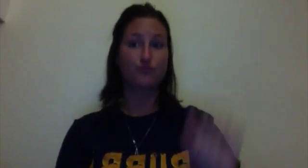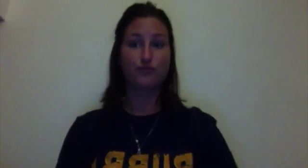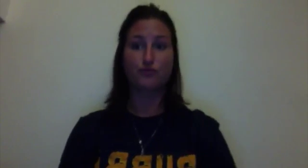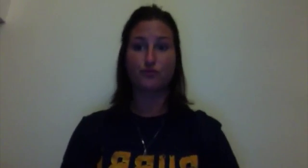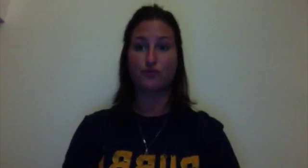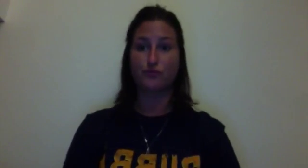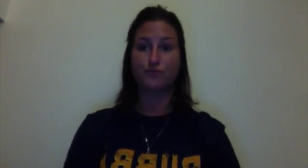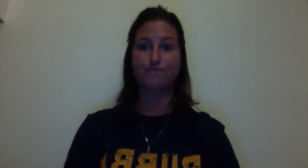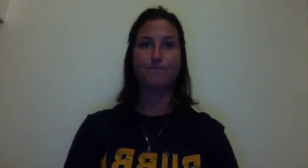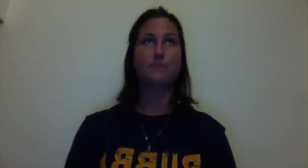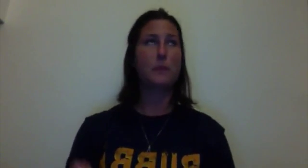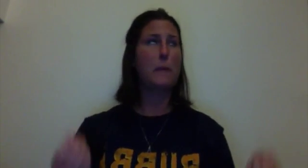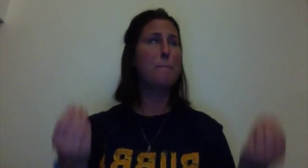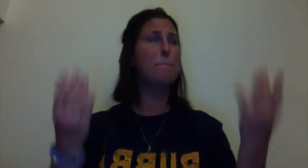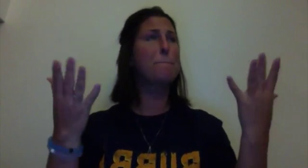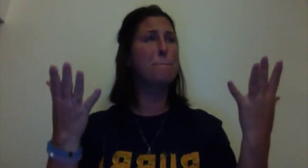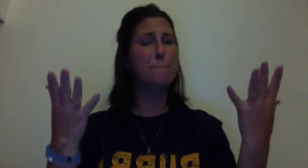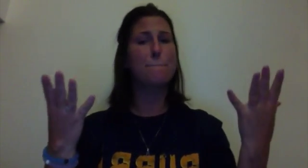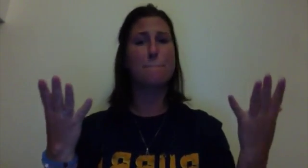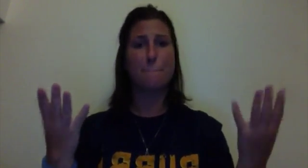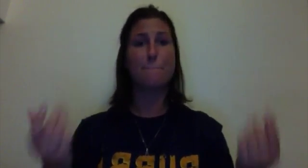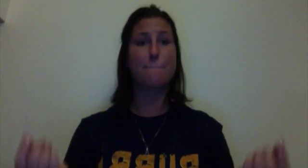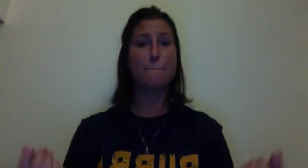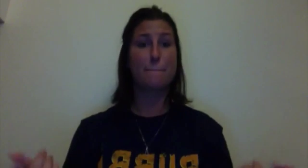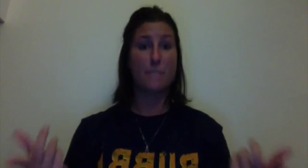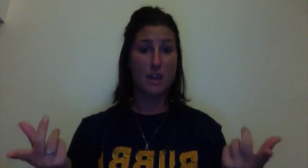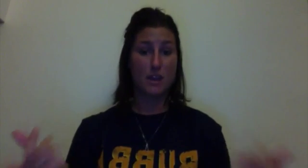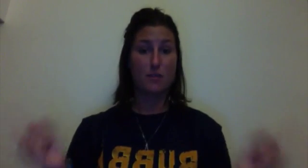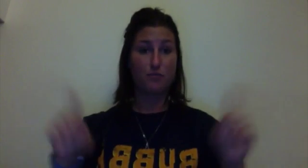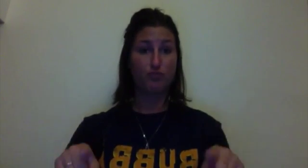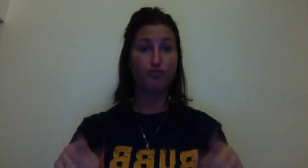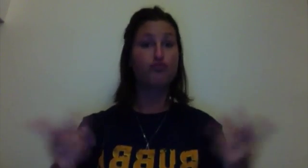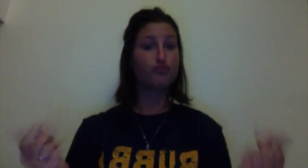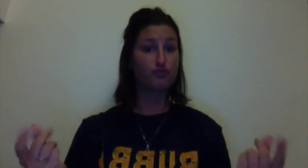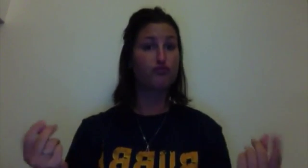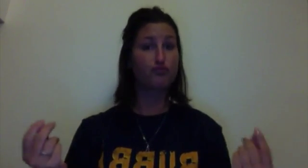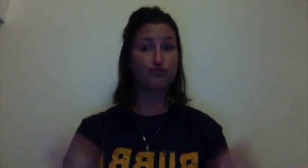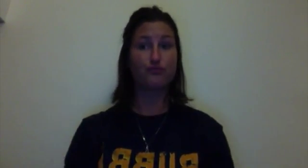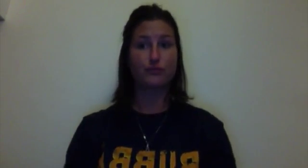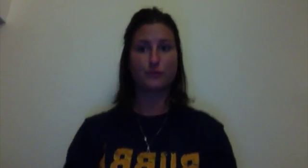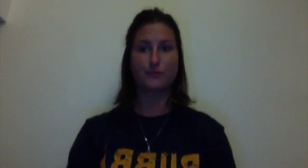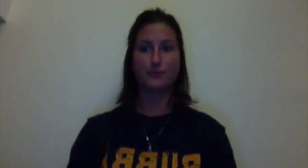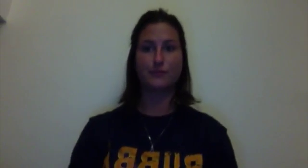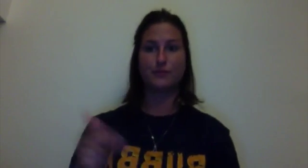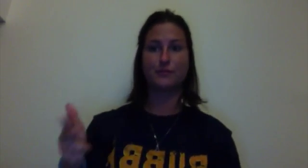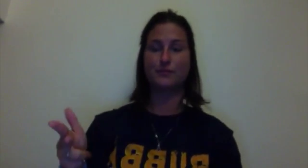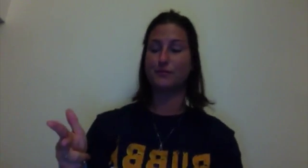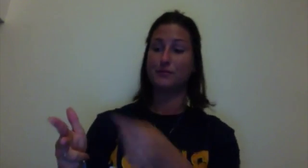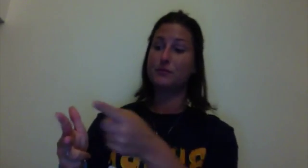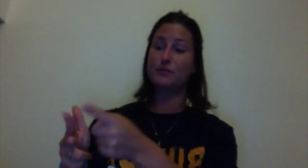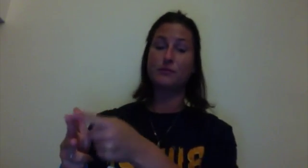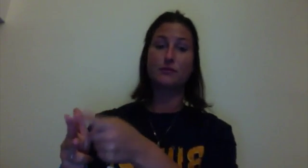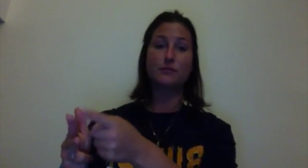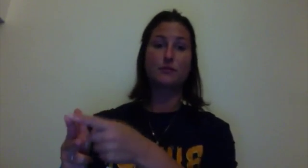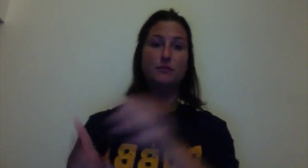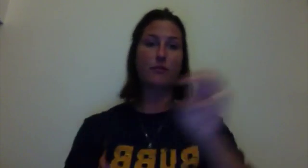disability. However, within the deaf community, they don't believe they have a disability. In fact,